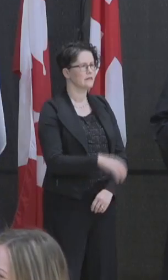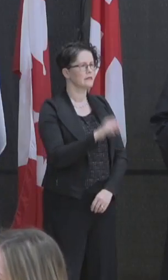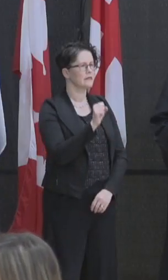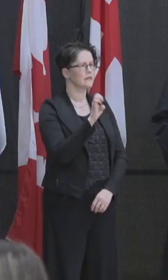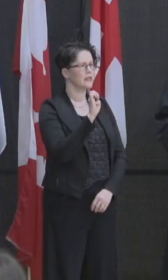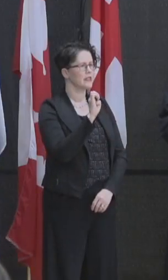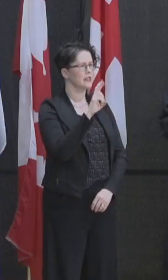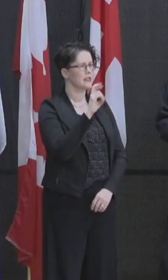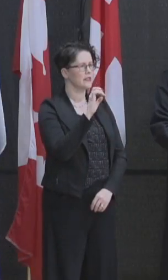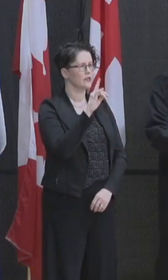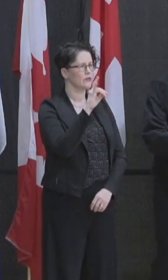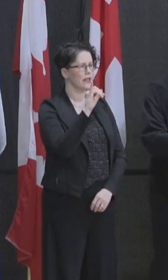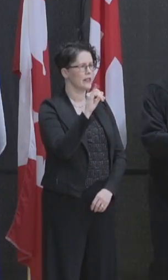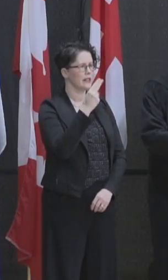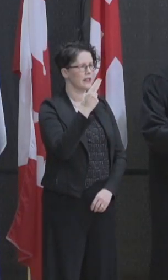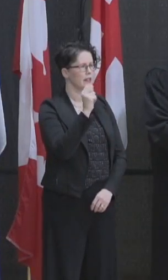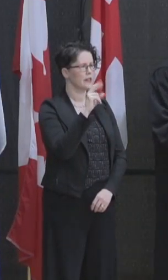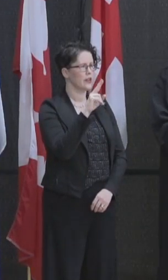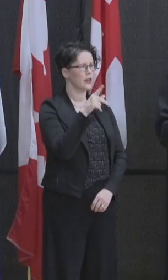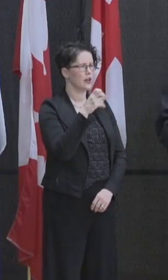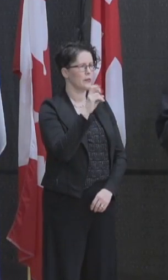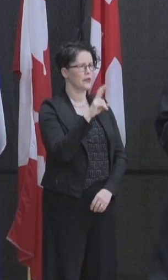Serenity Harper.